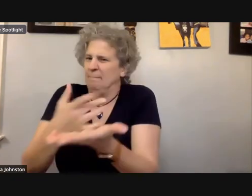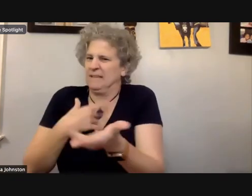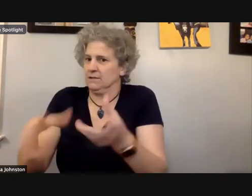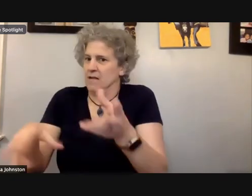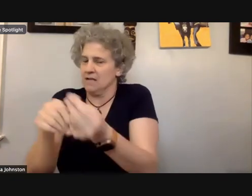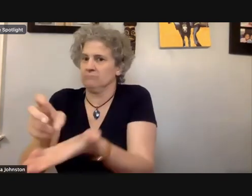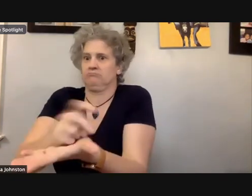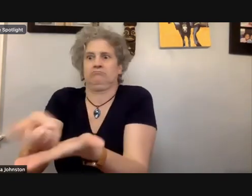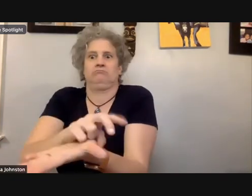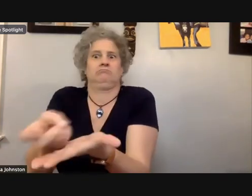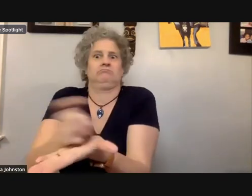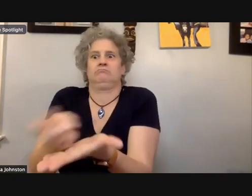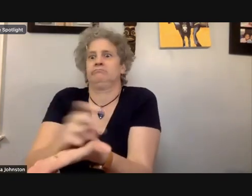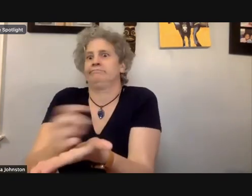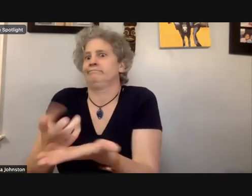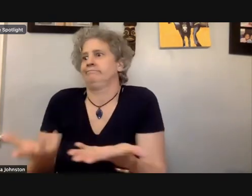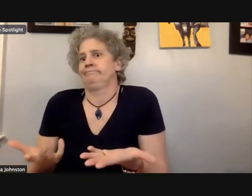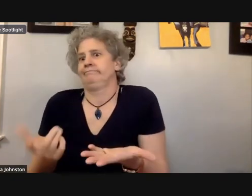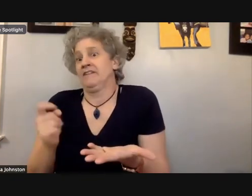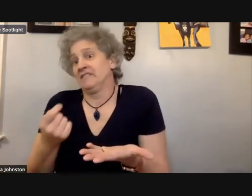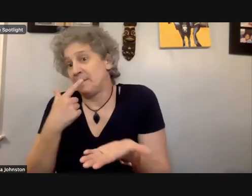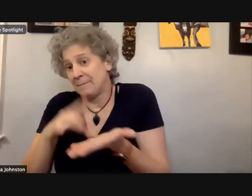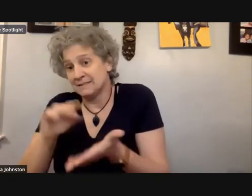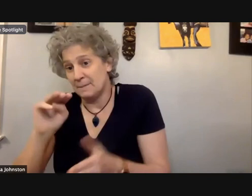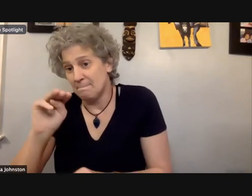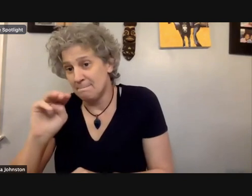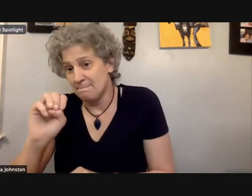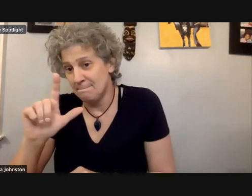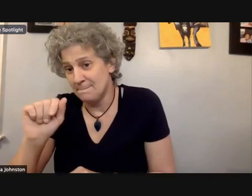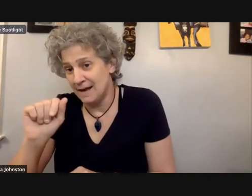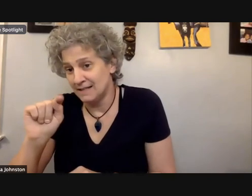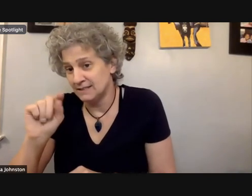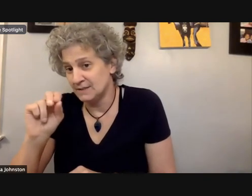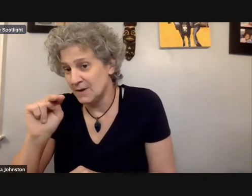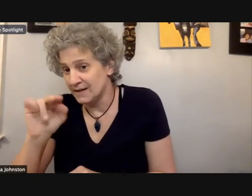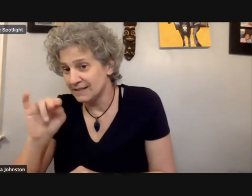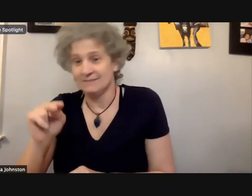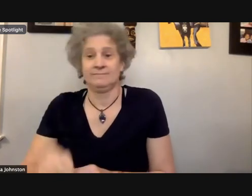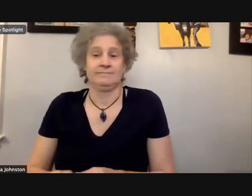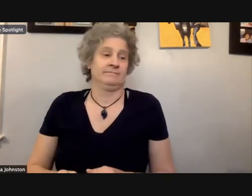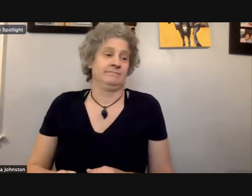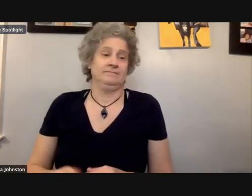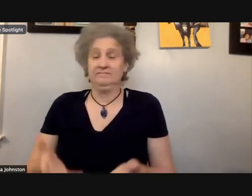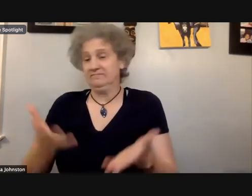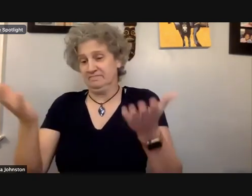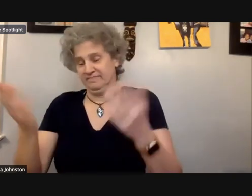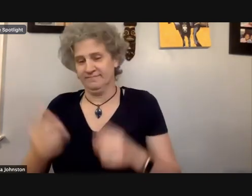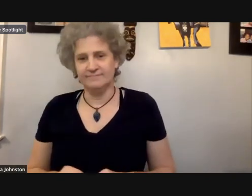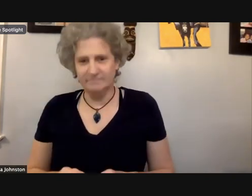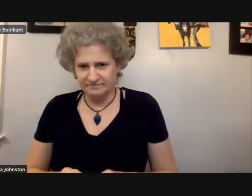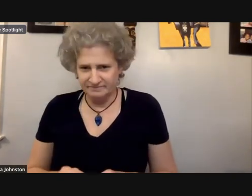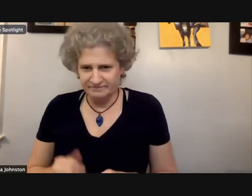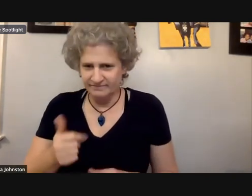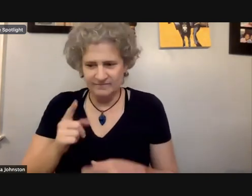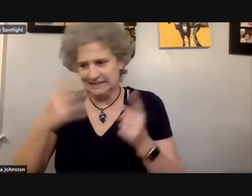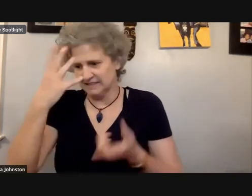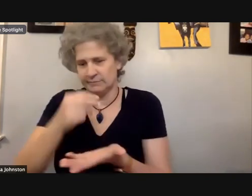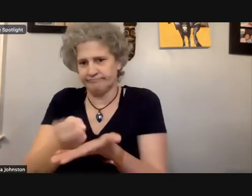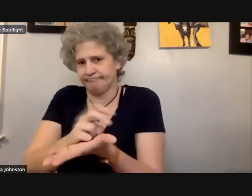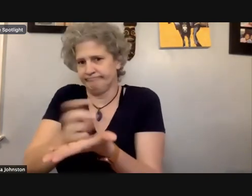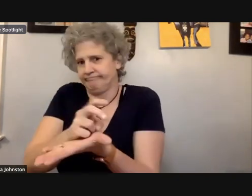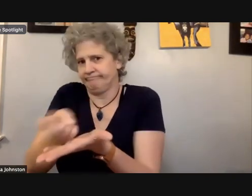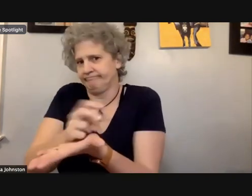So there's no particular sign. So you would add this for tossing and turning. If you're taking melatonin or whatever the